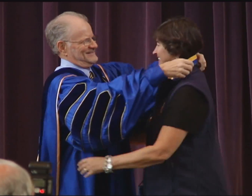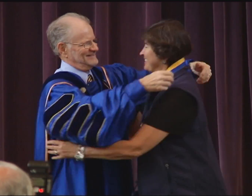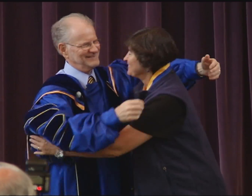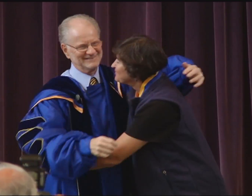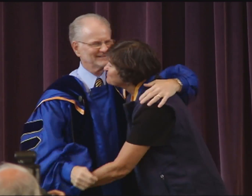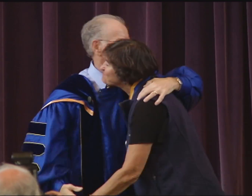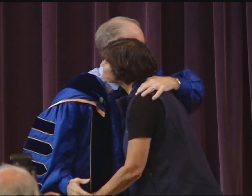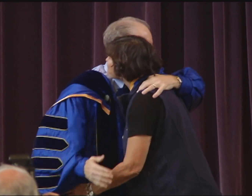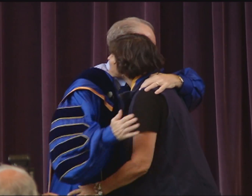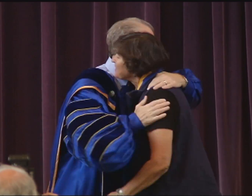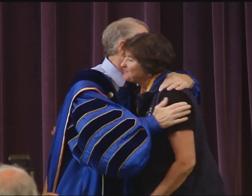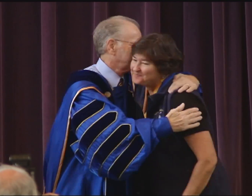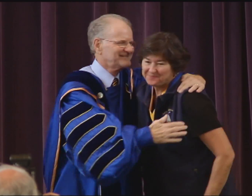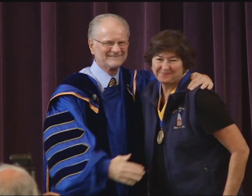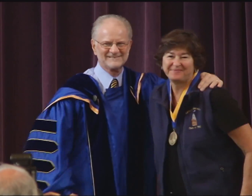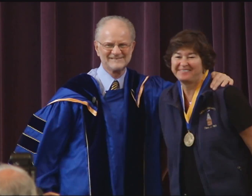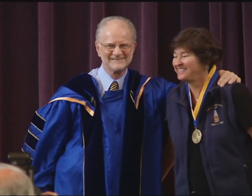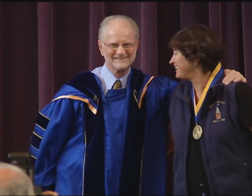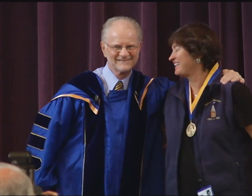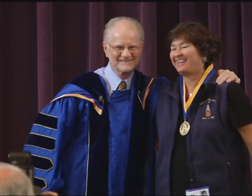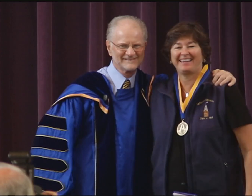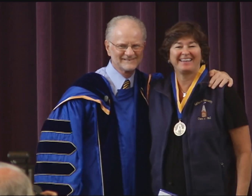First came here as a 1-year-old.